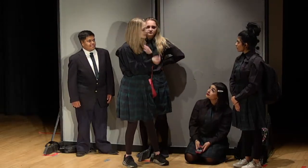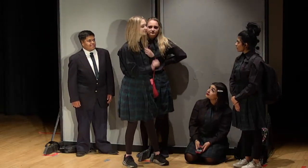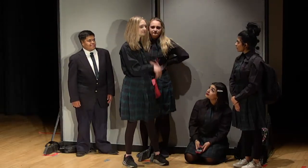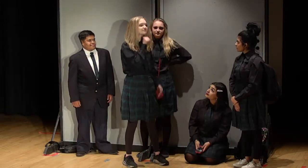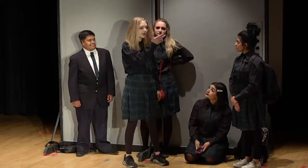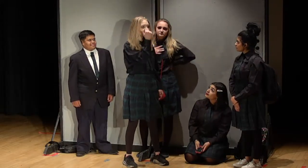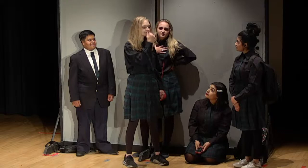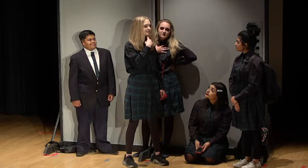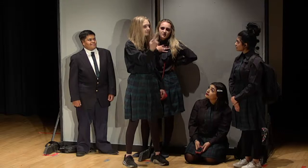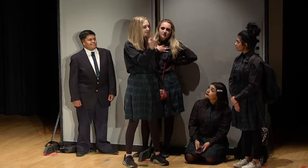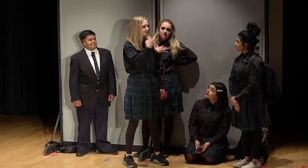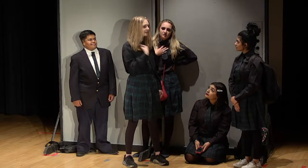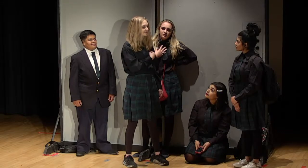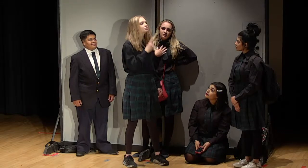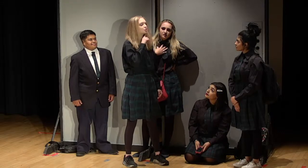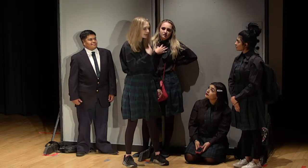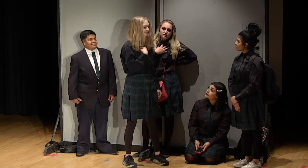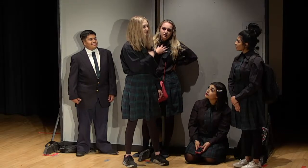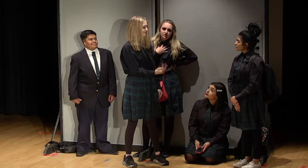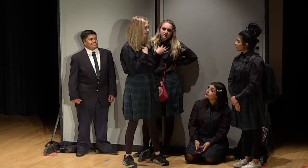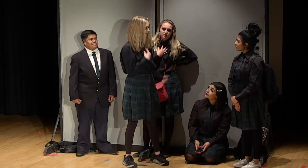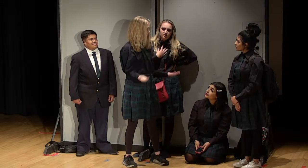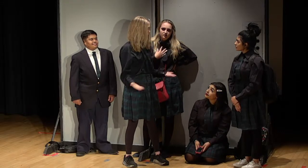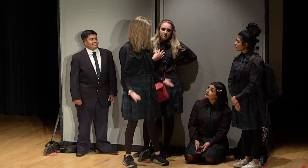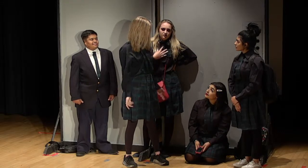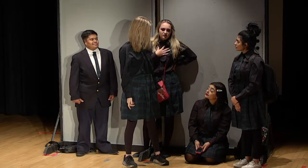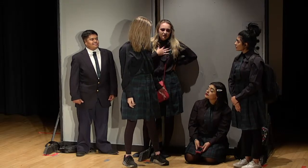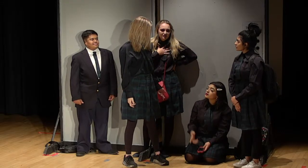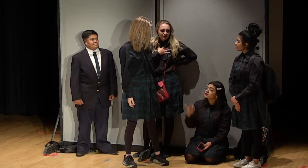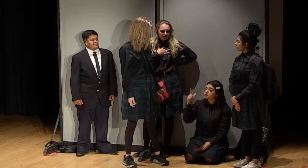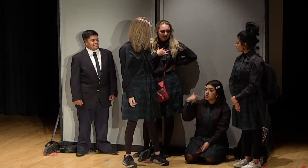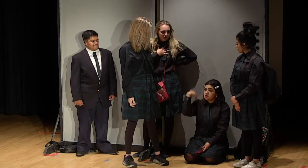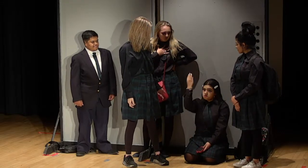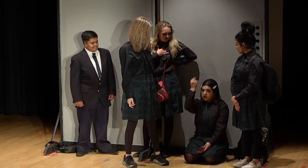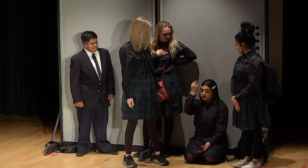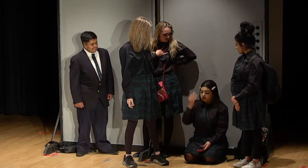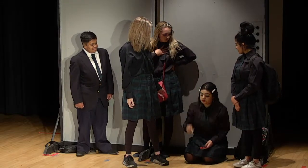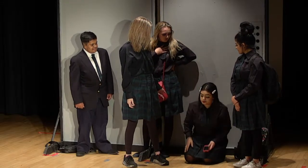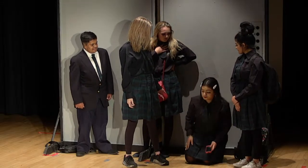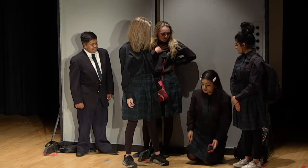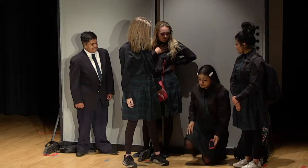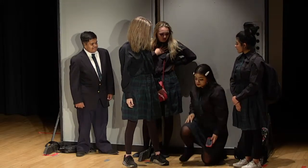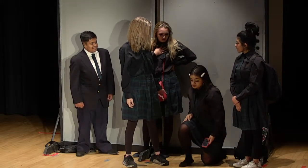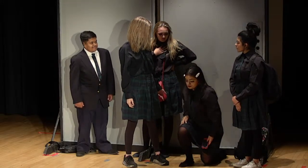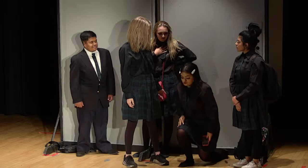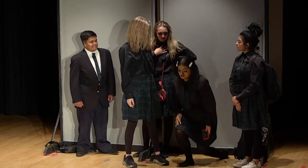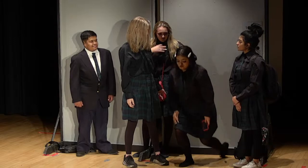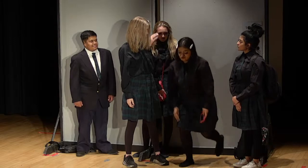But that's not funny. Please let someone know we're stuck. Rebecca. Let me think about